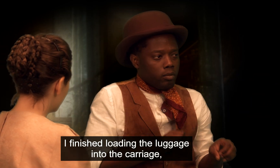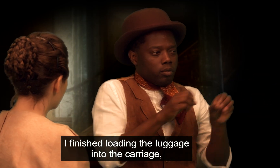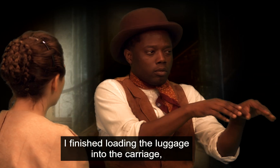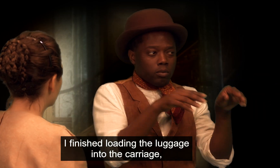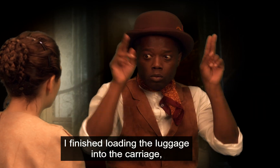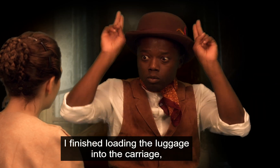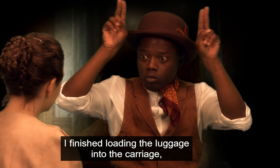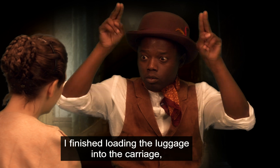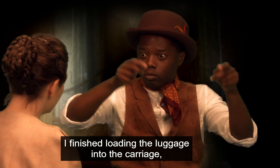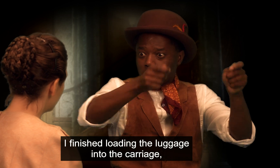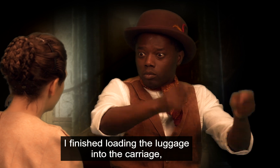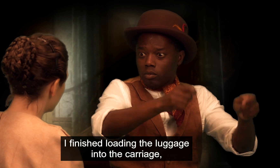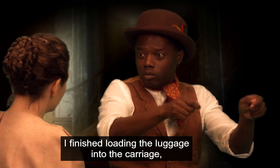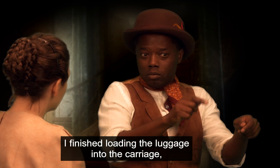I finished loading the luggage into the carriage.